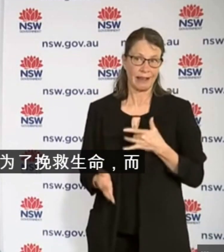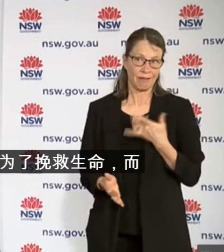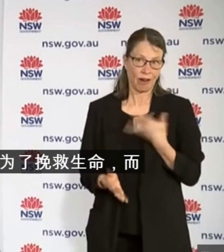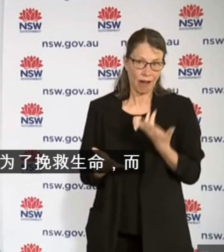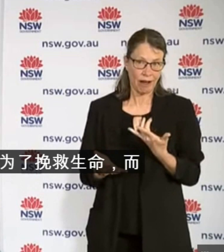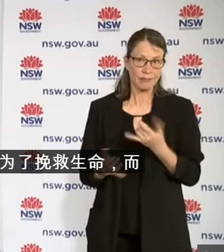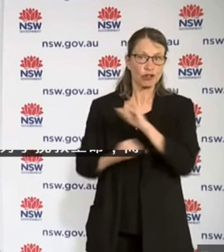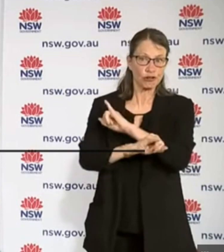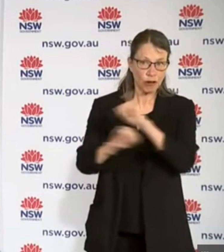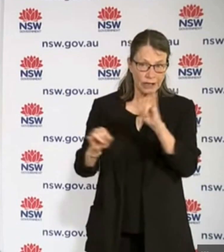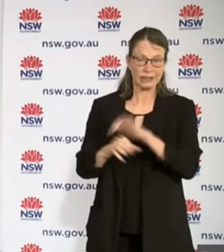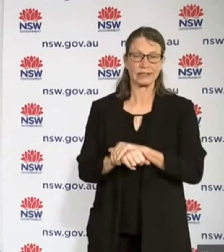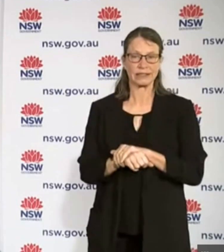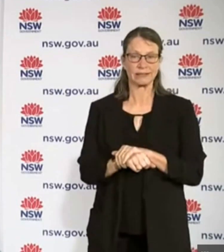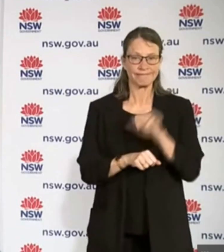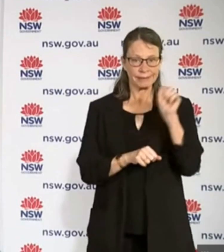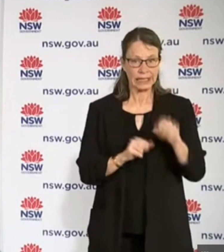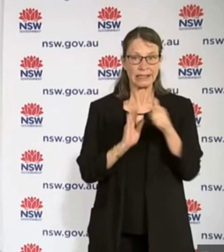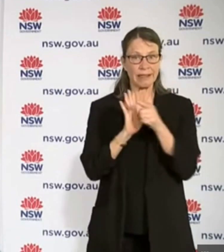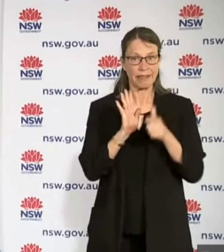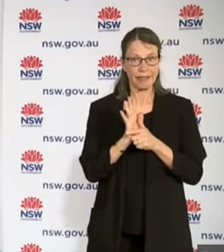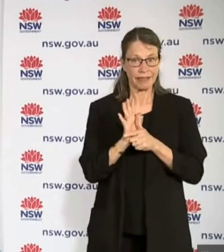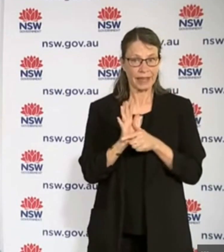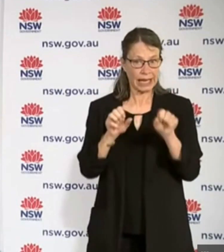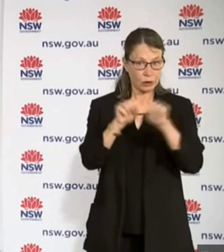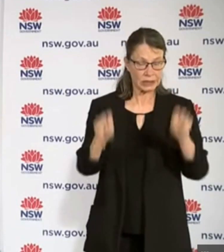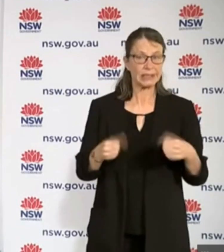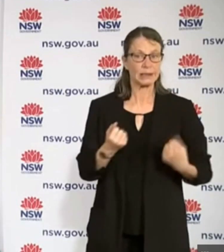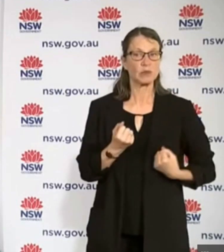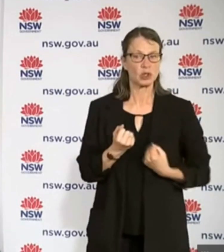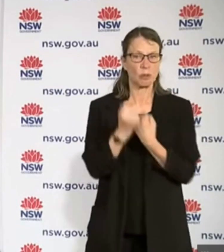system, the legal system supports the